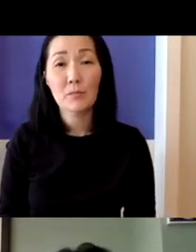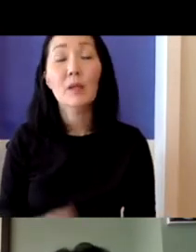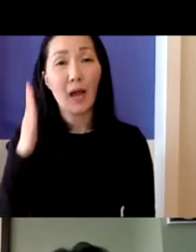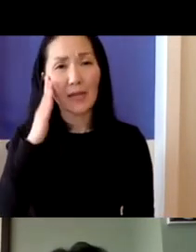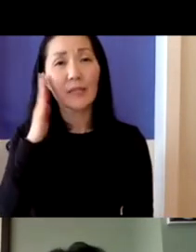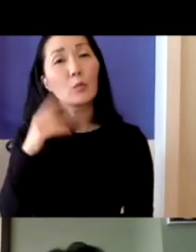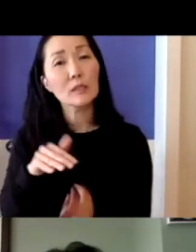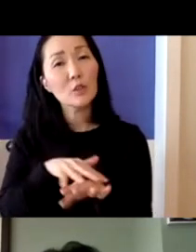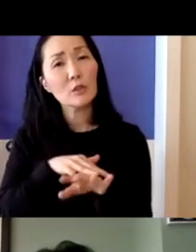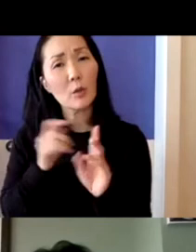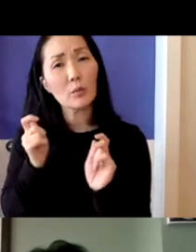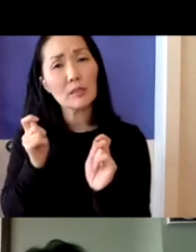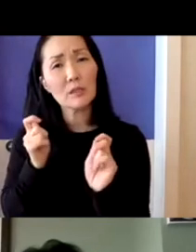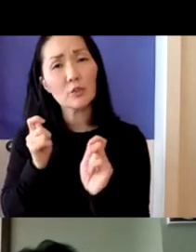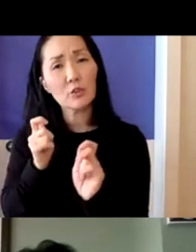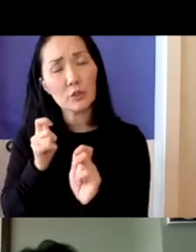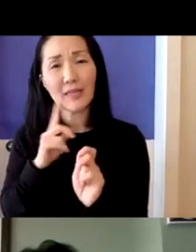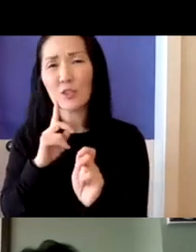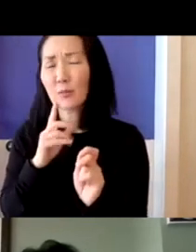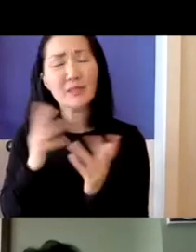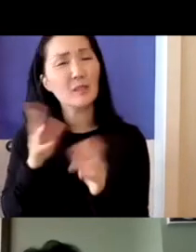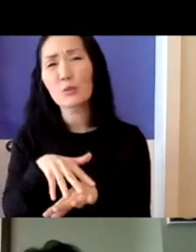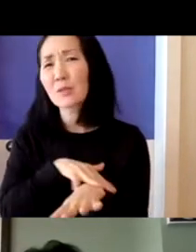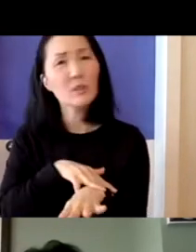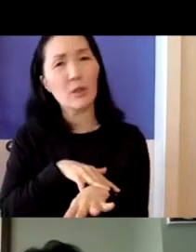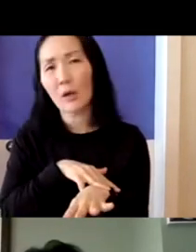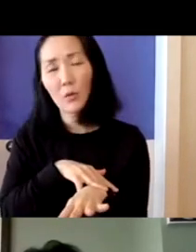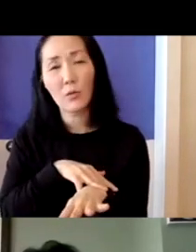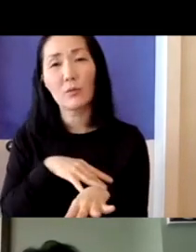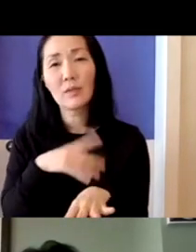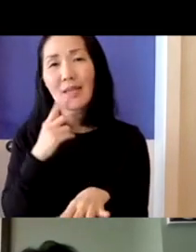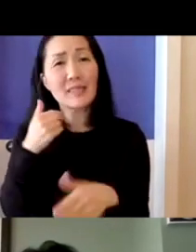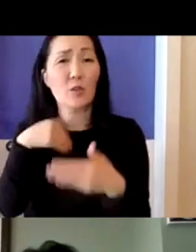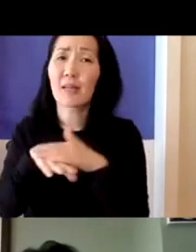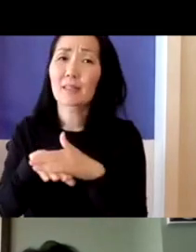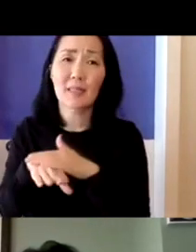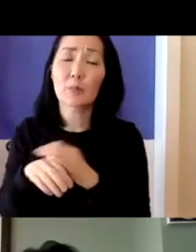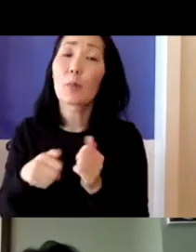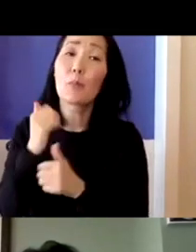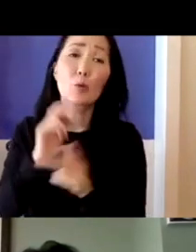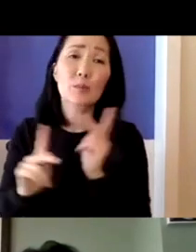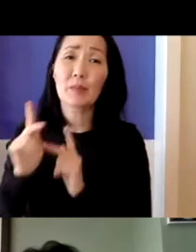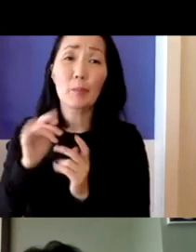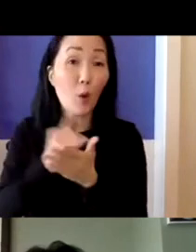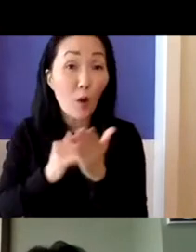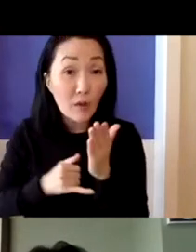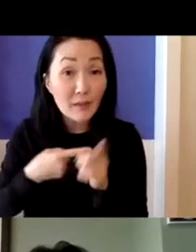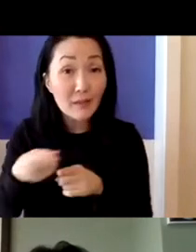been some progress made, but it's still not completely accessible. So yeah, I agree with Johanna. There needs to